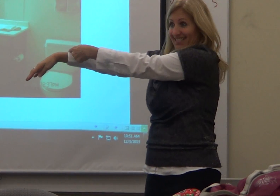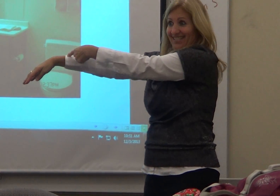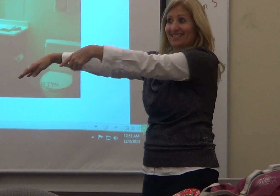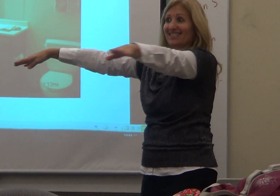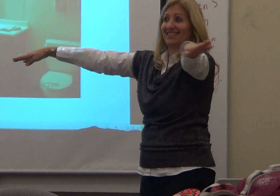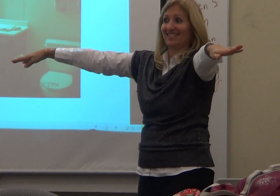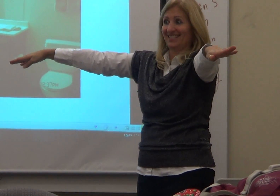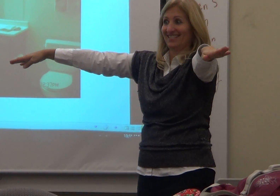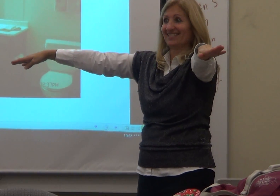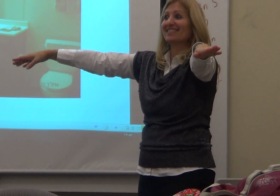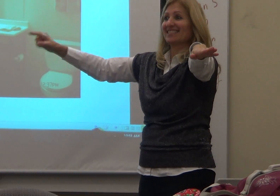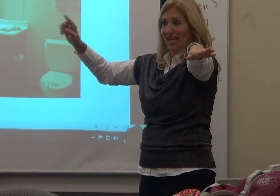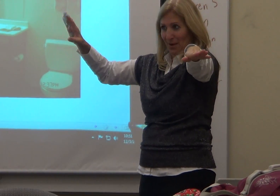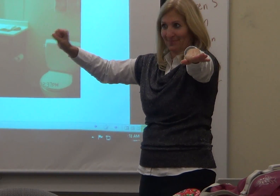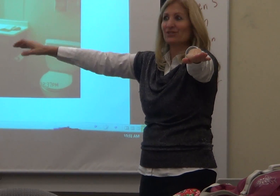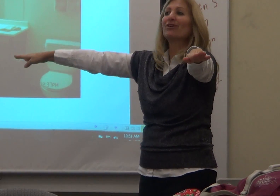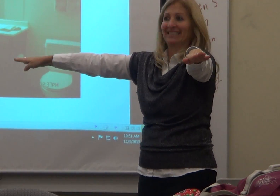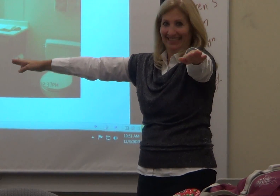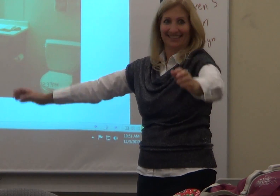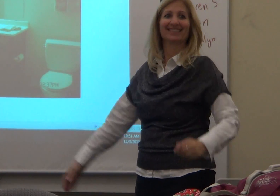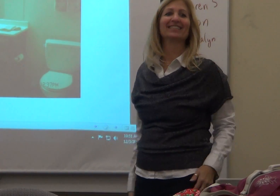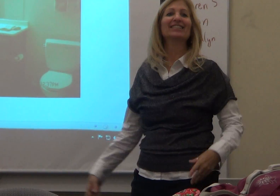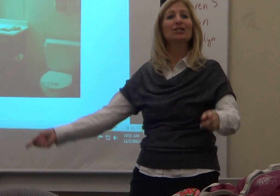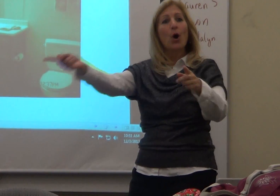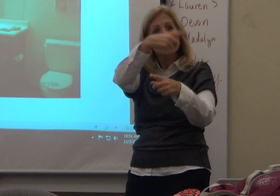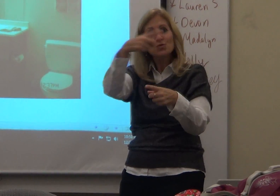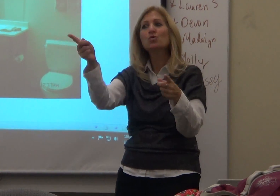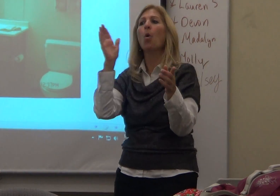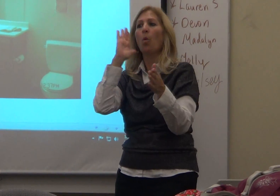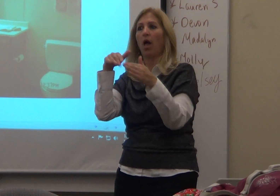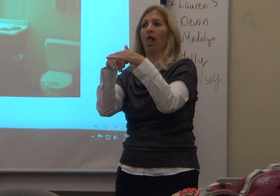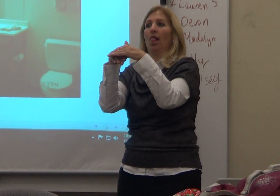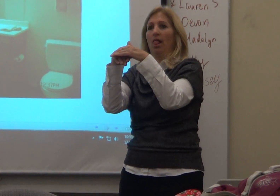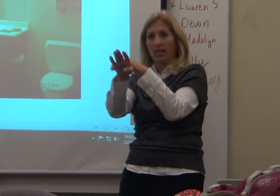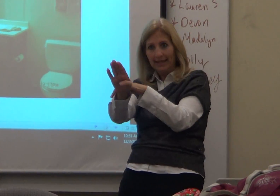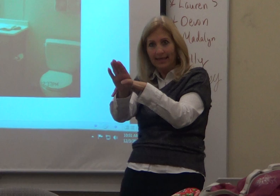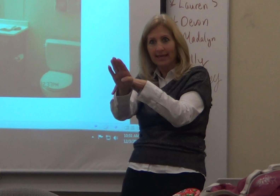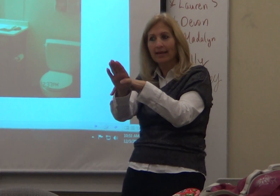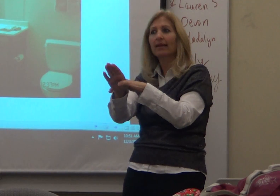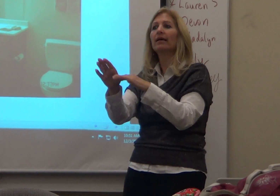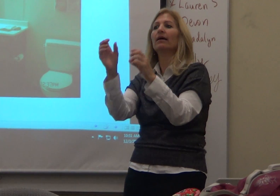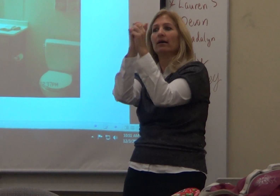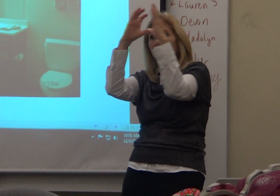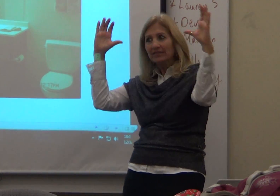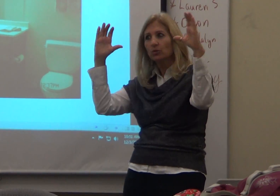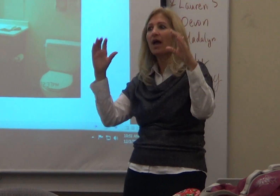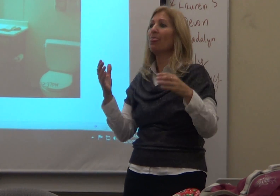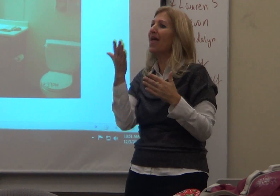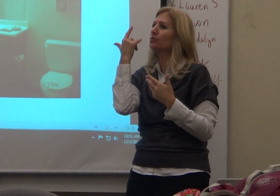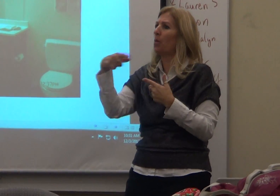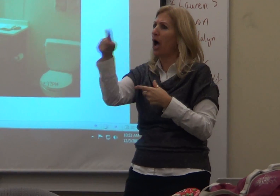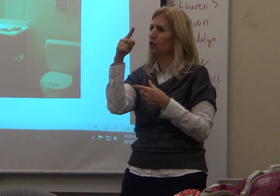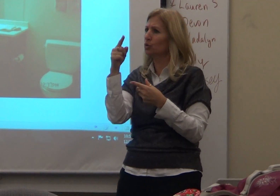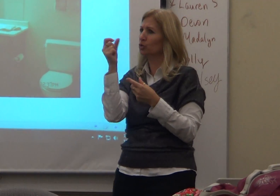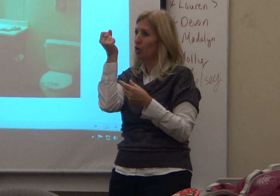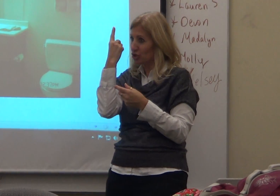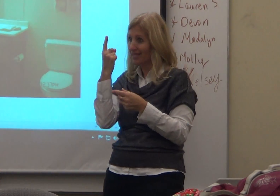So remember the L shape. This hallway has what? And then my right arm has all the ones with the tubs. So those how the wings